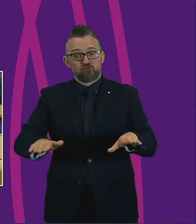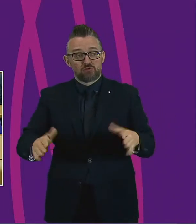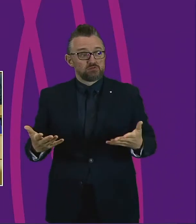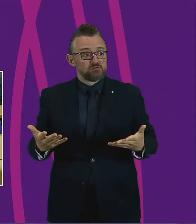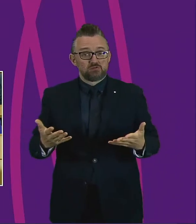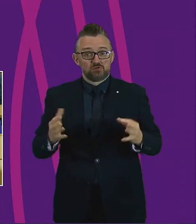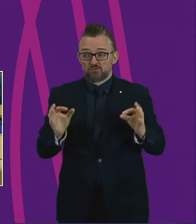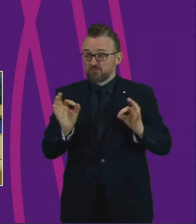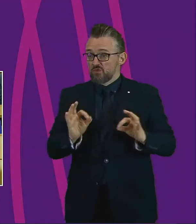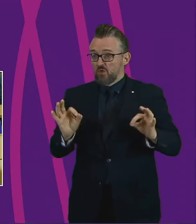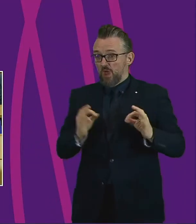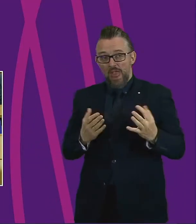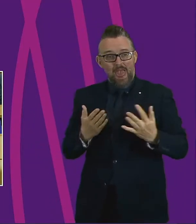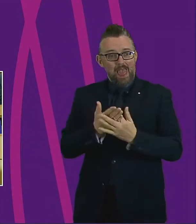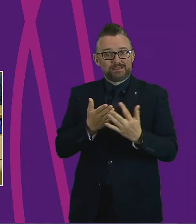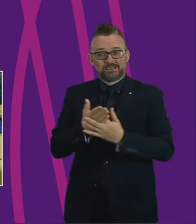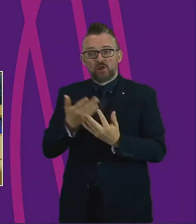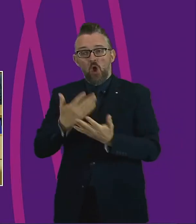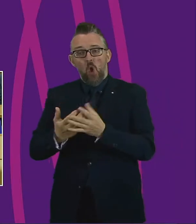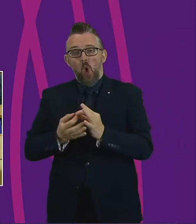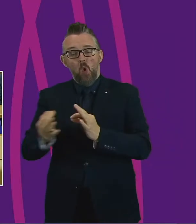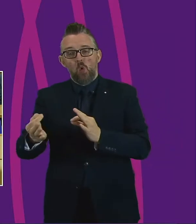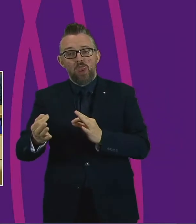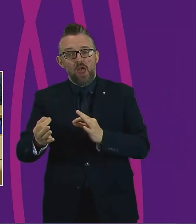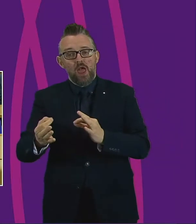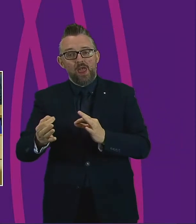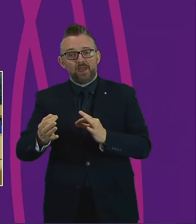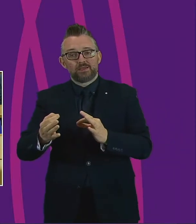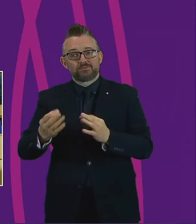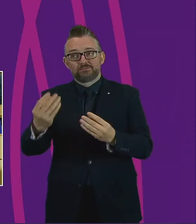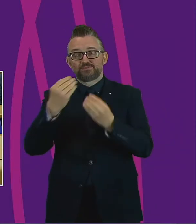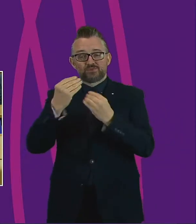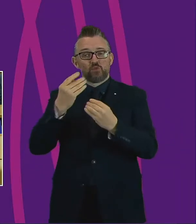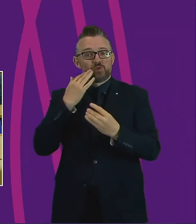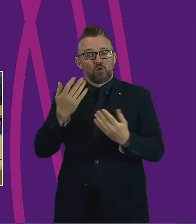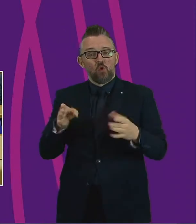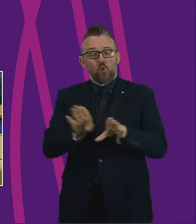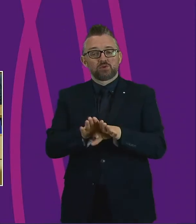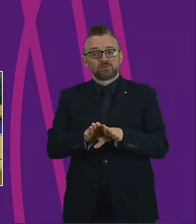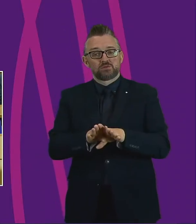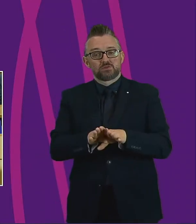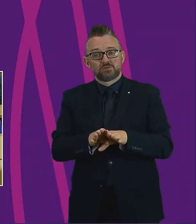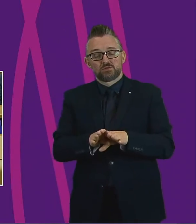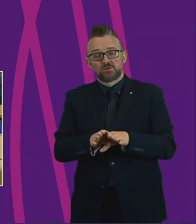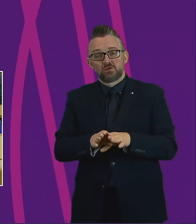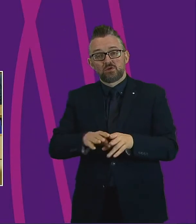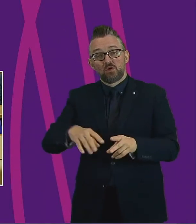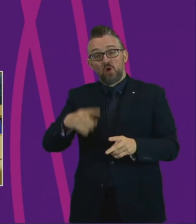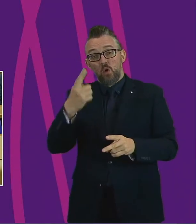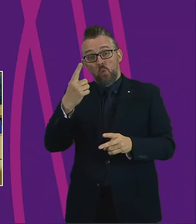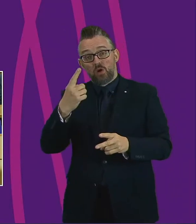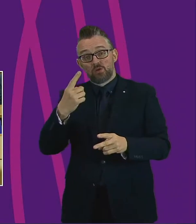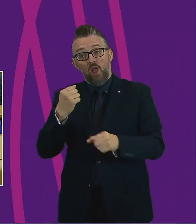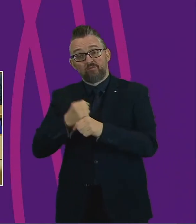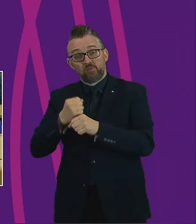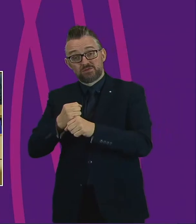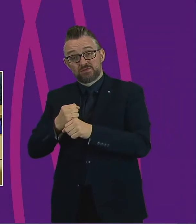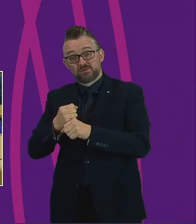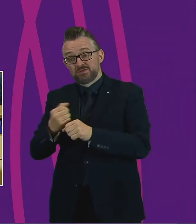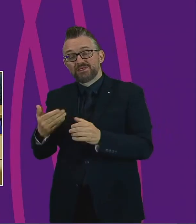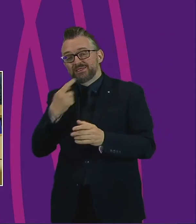no access to online lessons while schools have been closed. The one additional resource the government promised